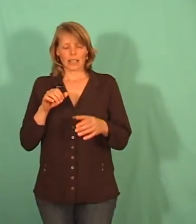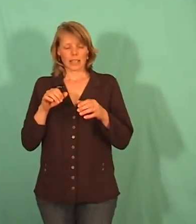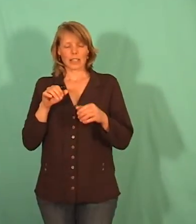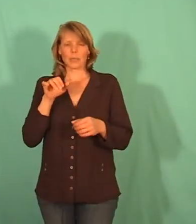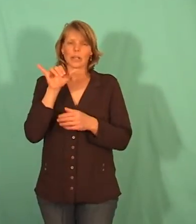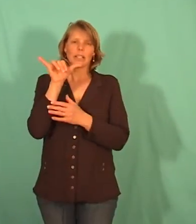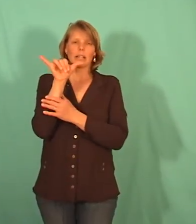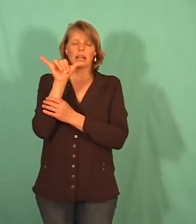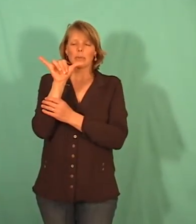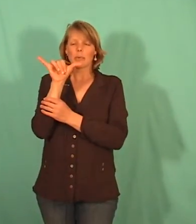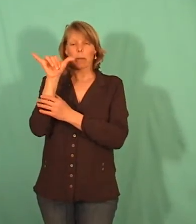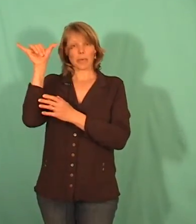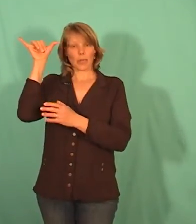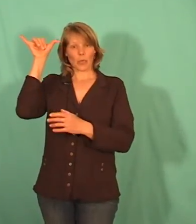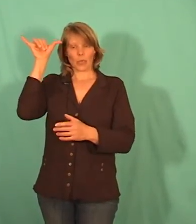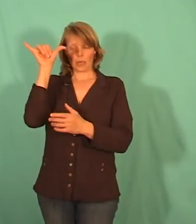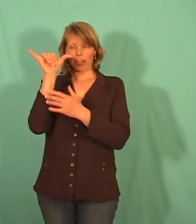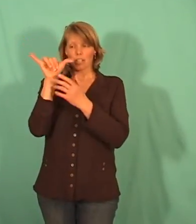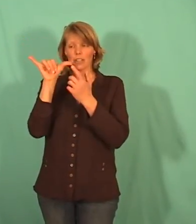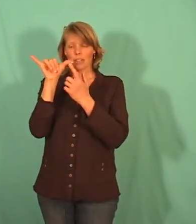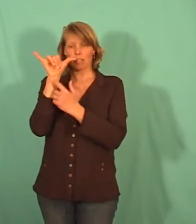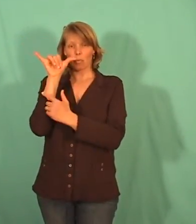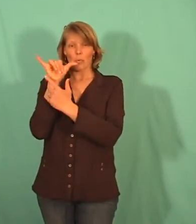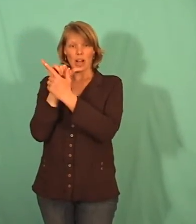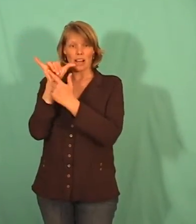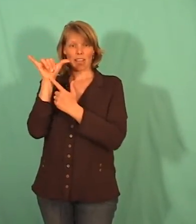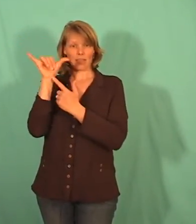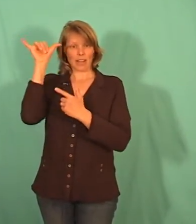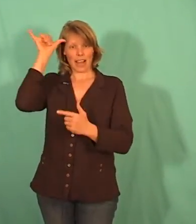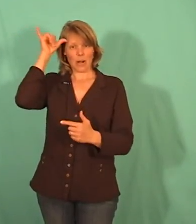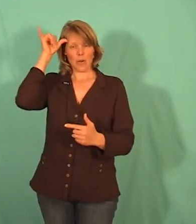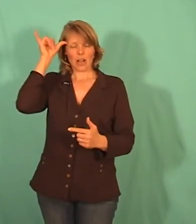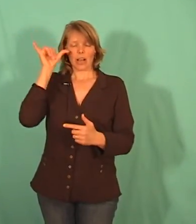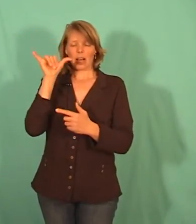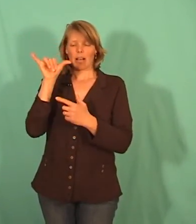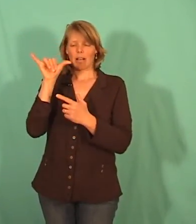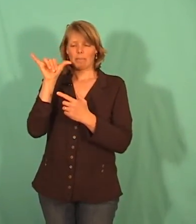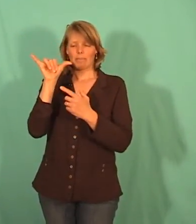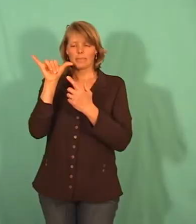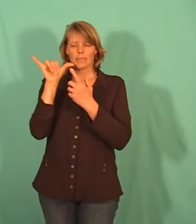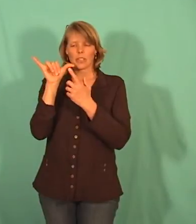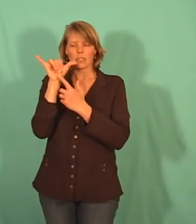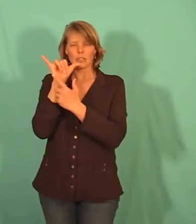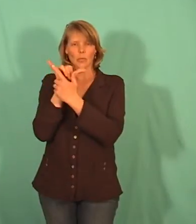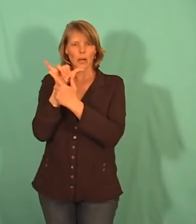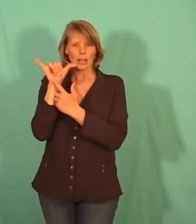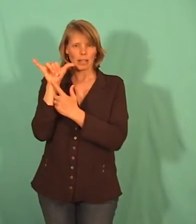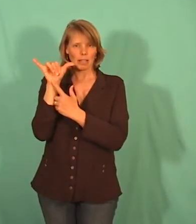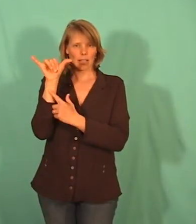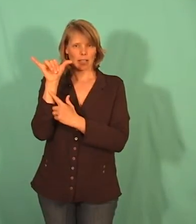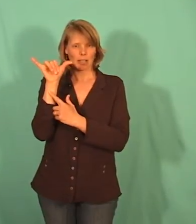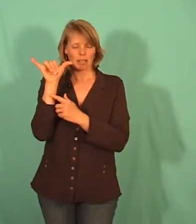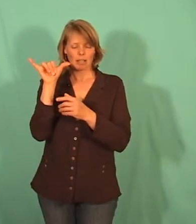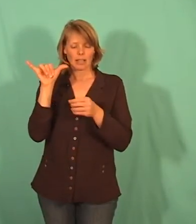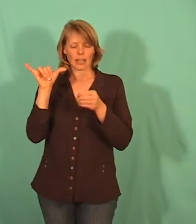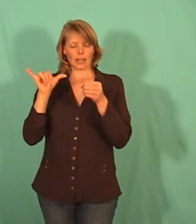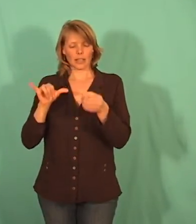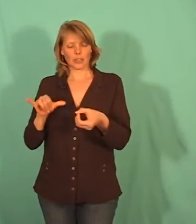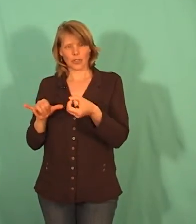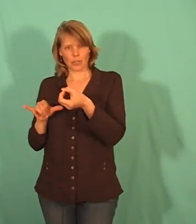This one, remember I taught you this is a Y for cow. So this is the Y, And here's your